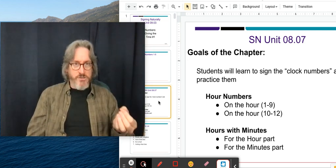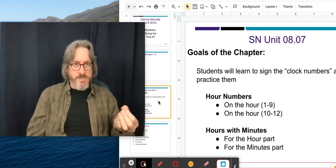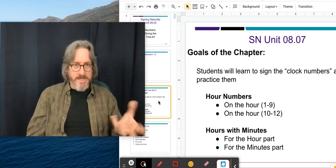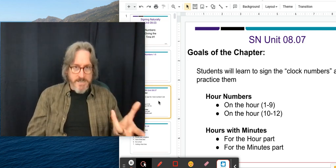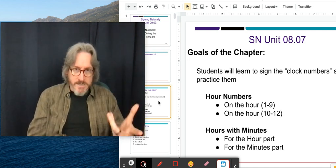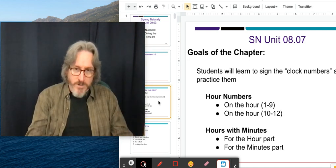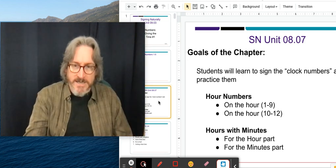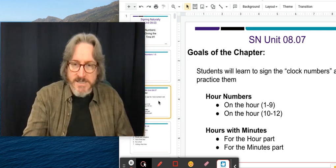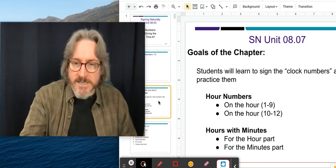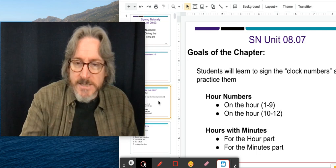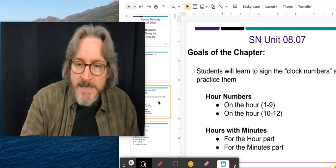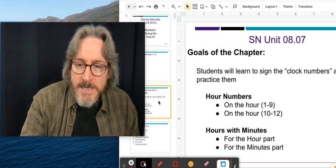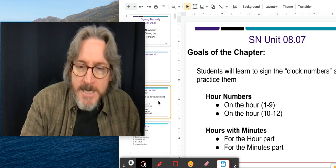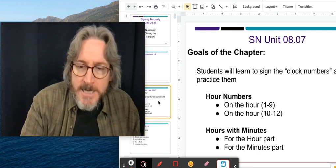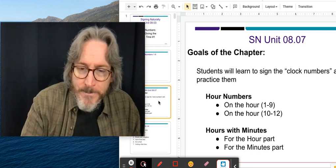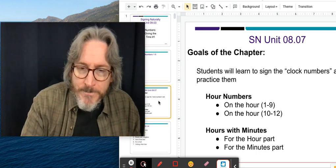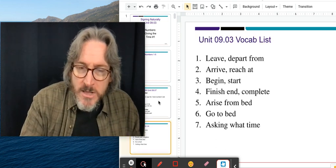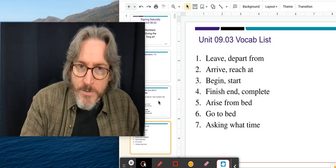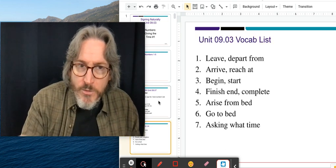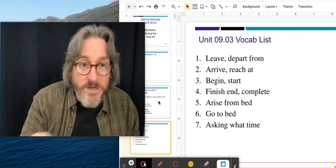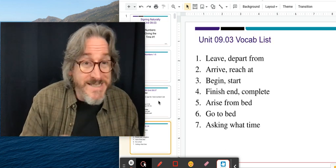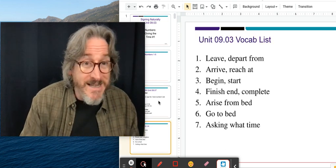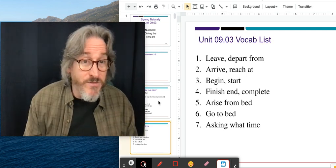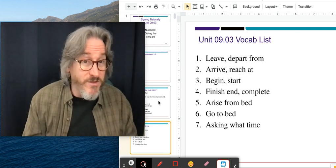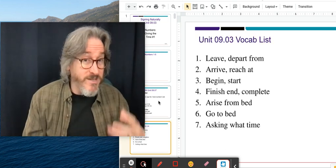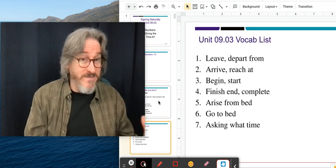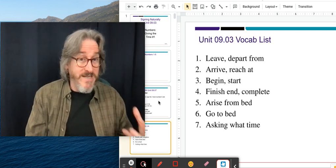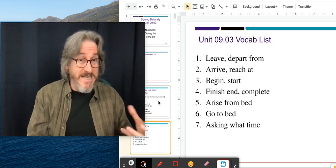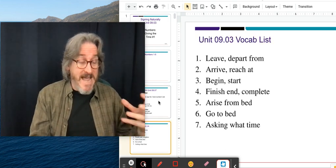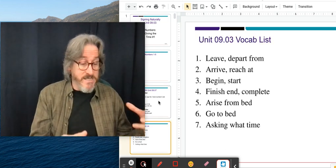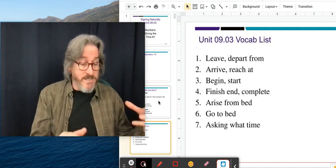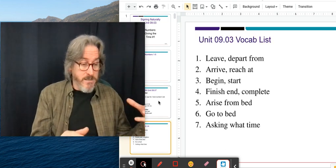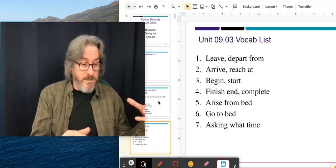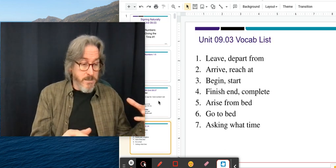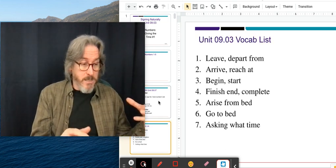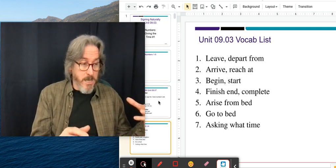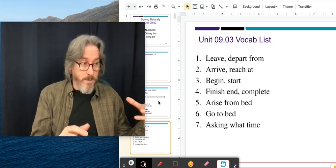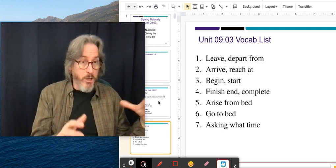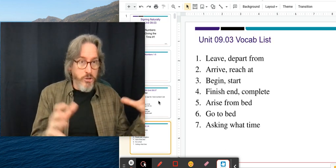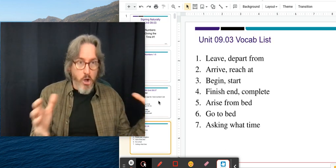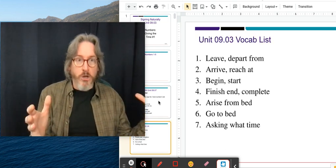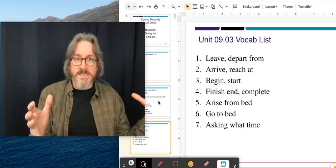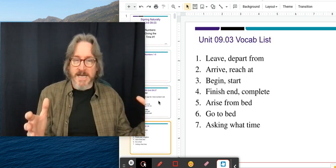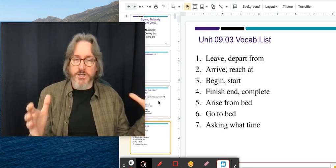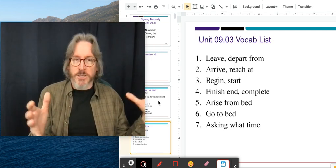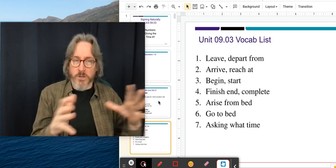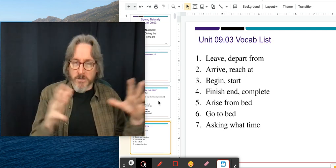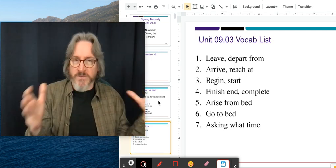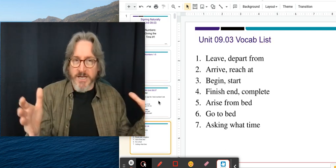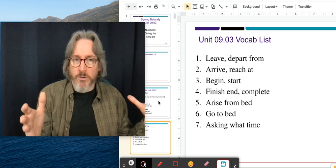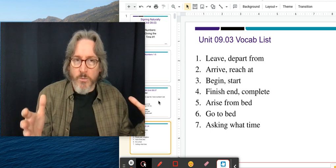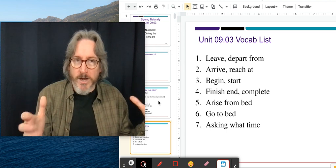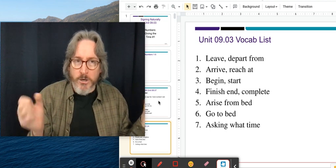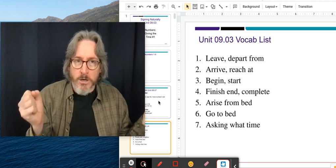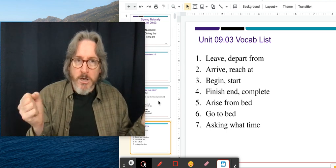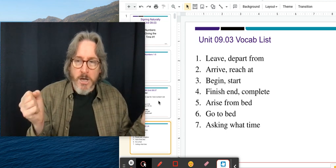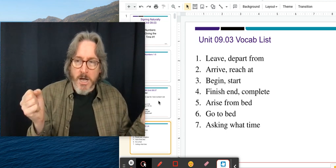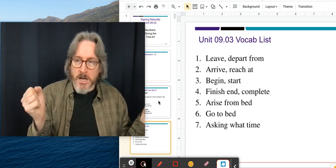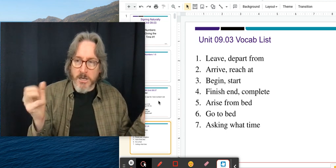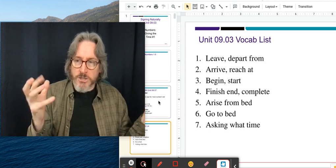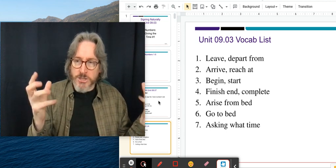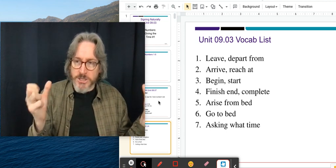and exercises to practice this. The book itself, the DVD, has a long section, a long video